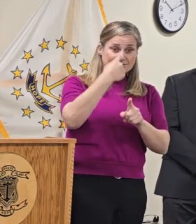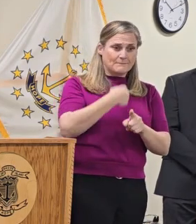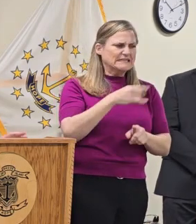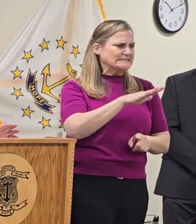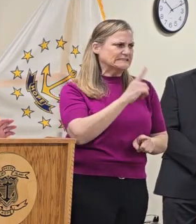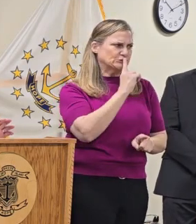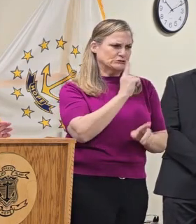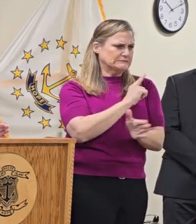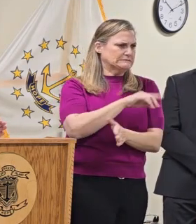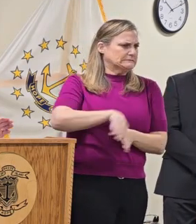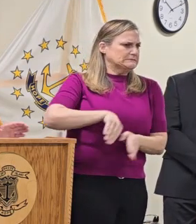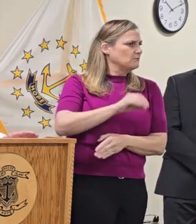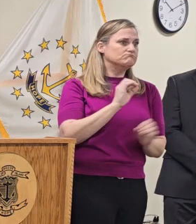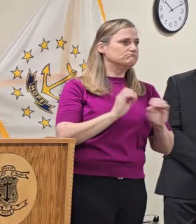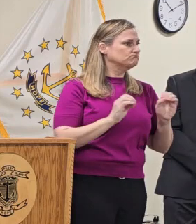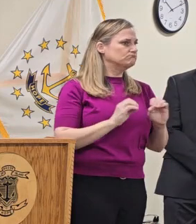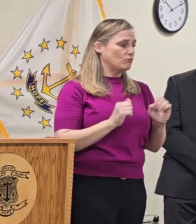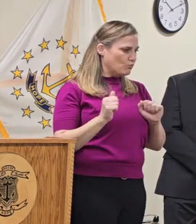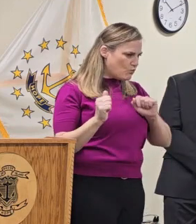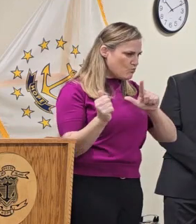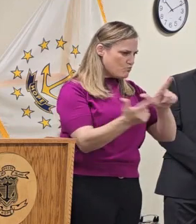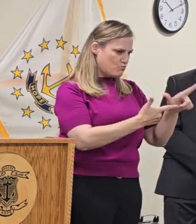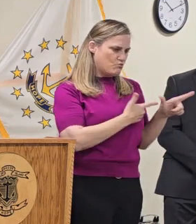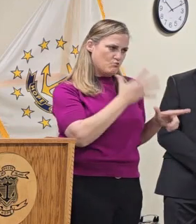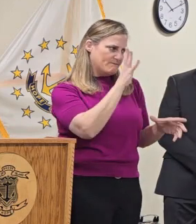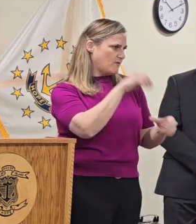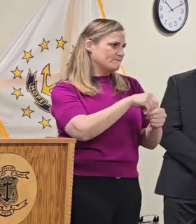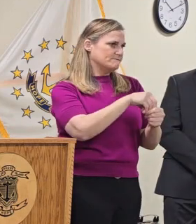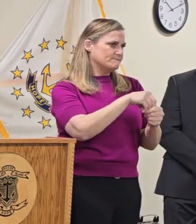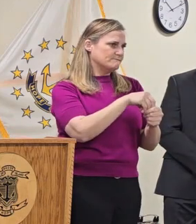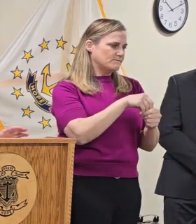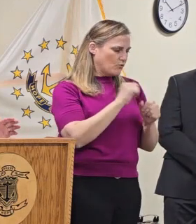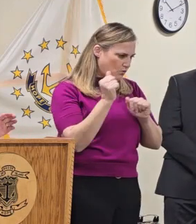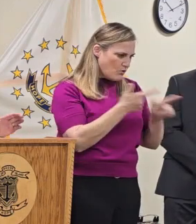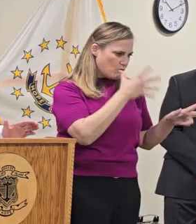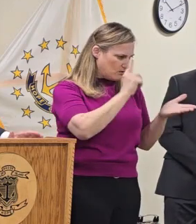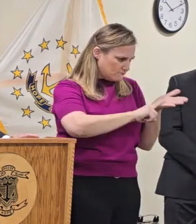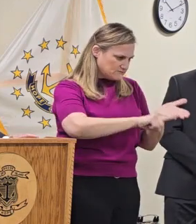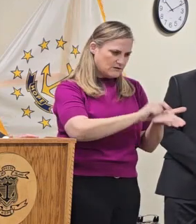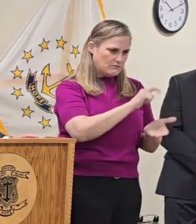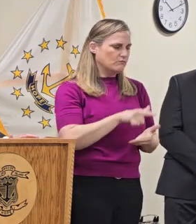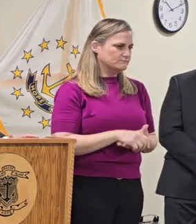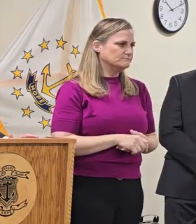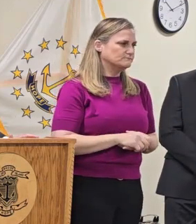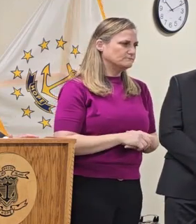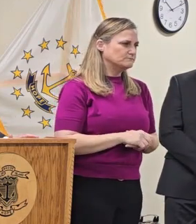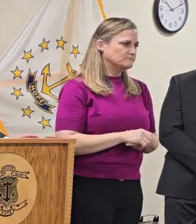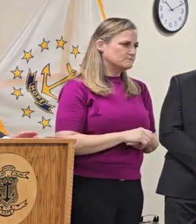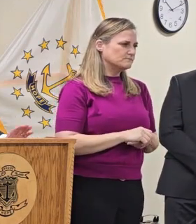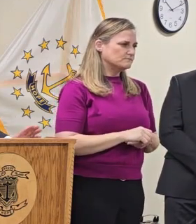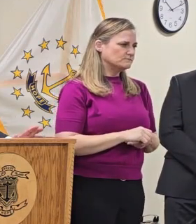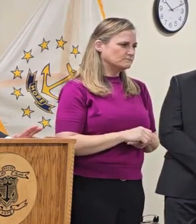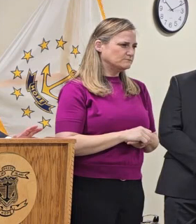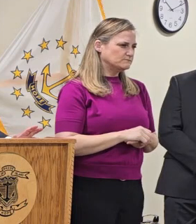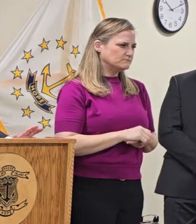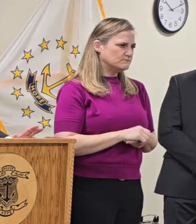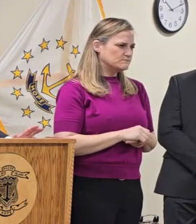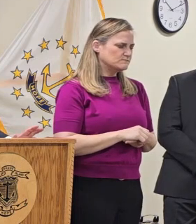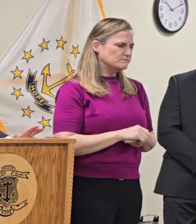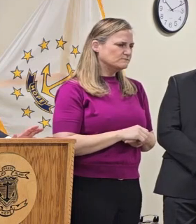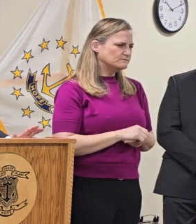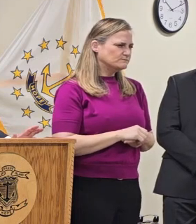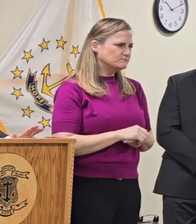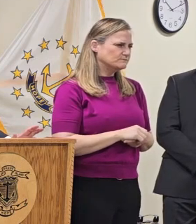be no restrictions. If somebody was at fault and it had anything to do with the problems we have, it's open